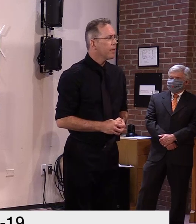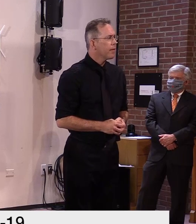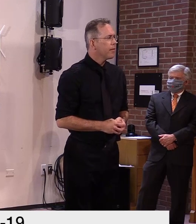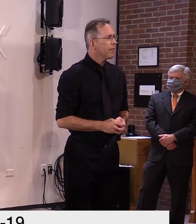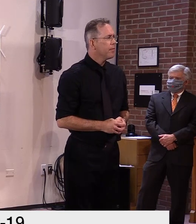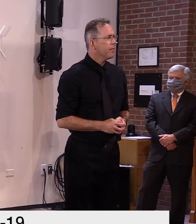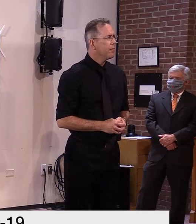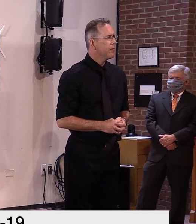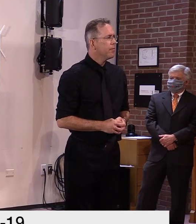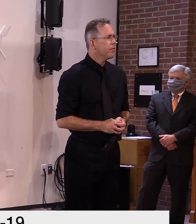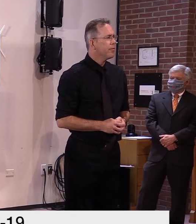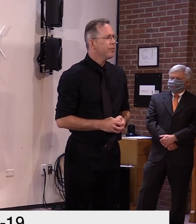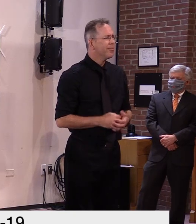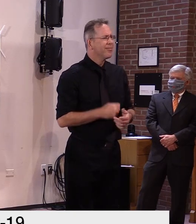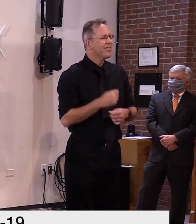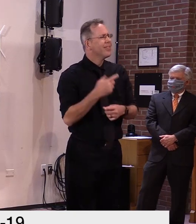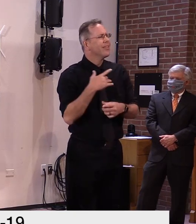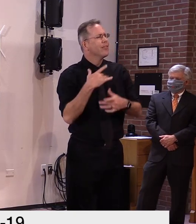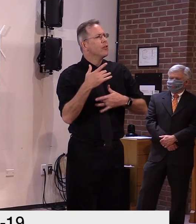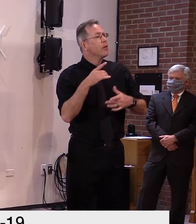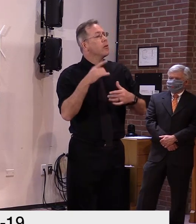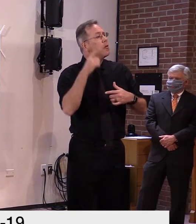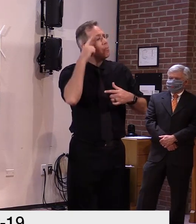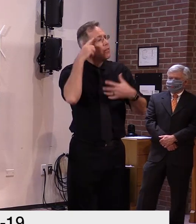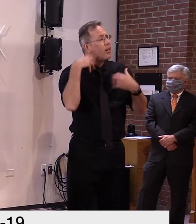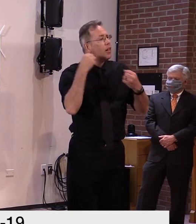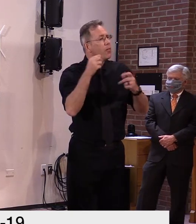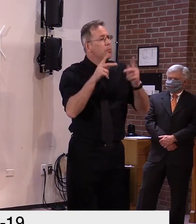Has that been looked at,